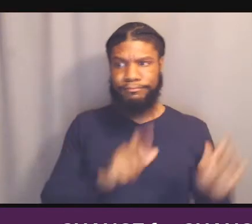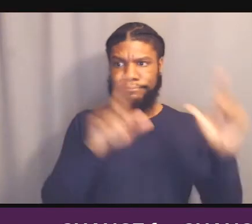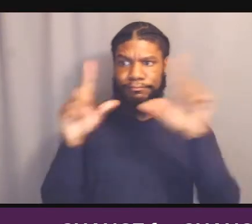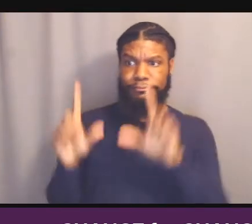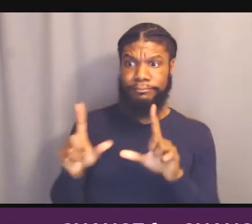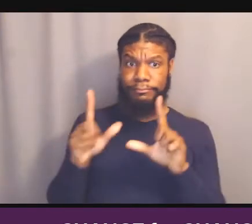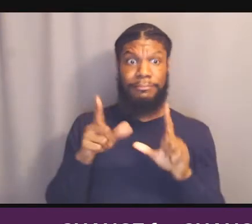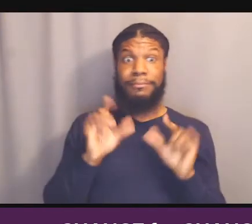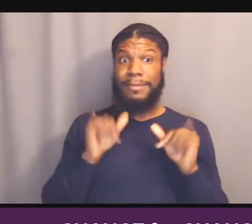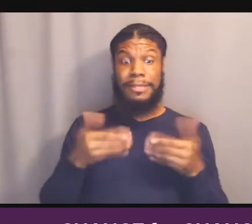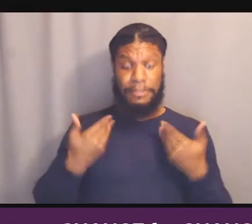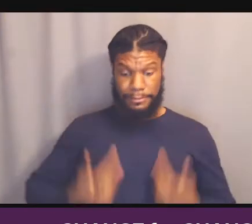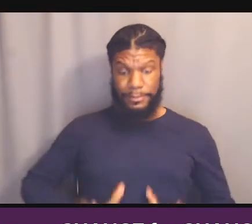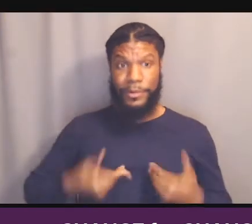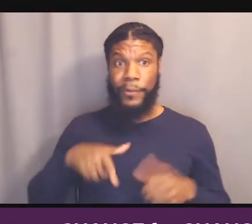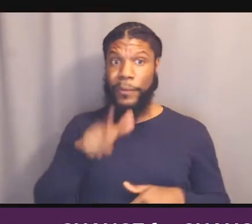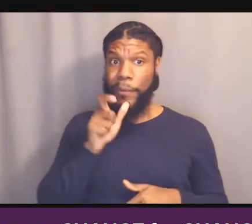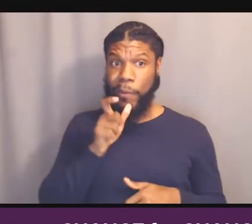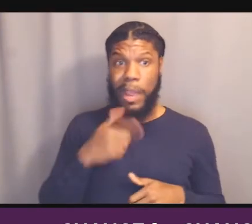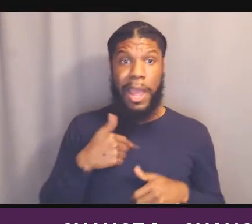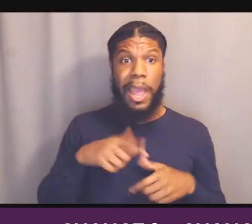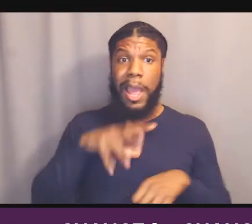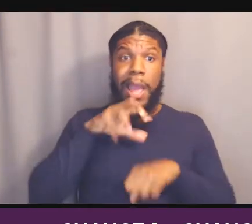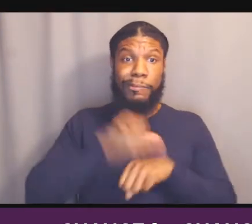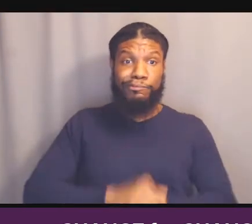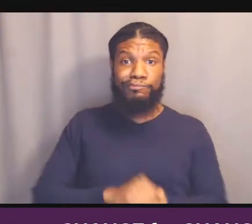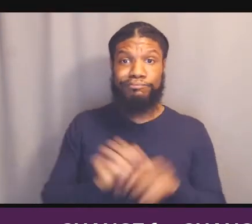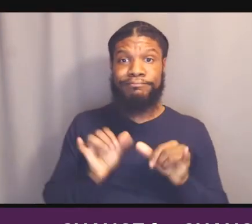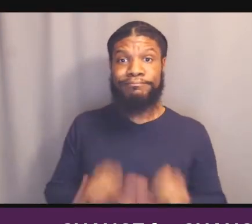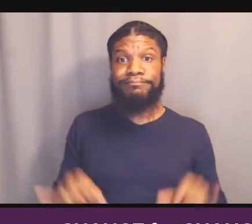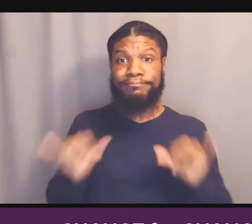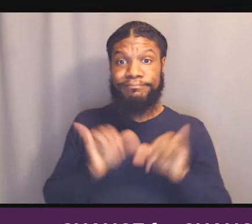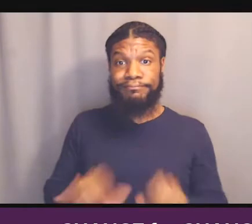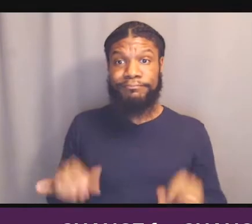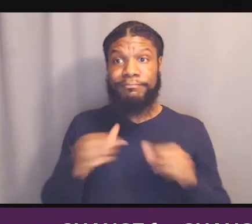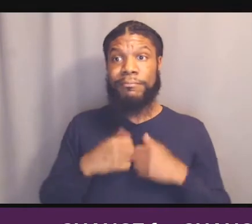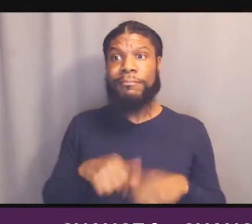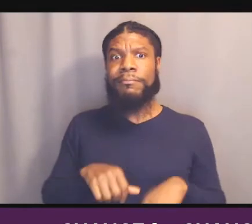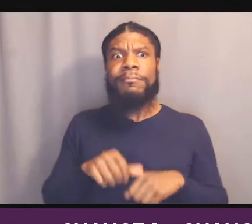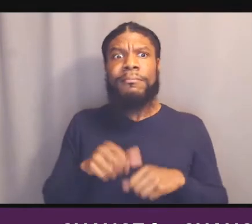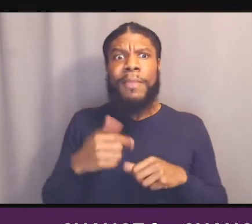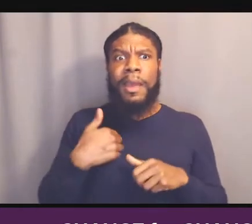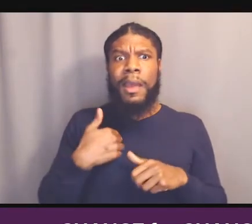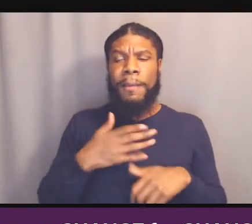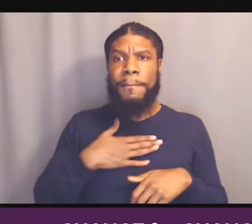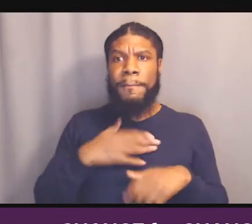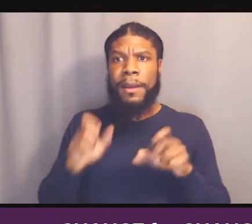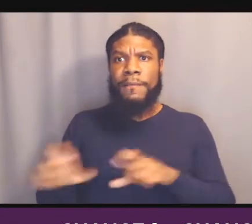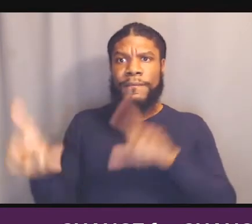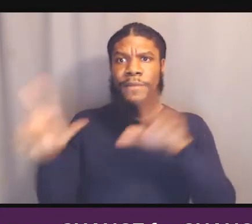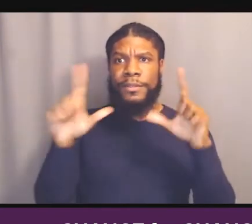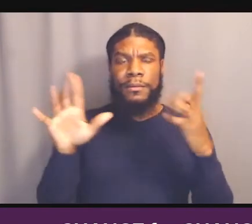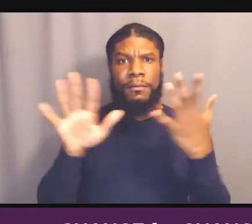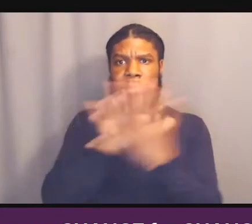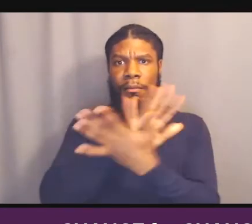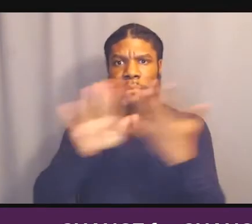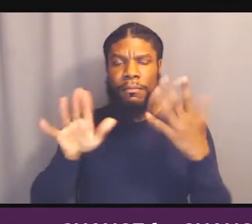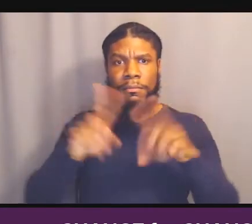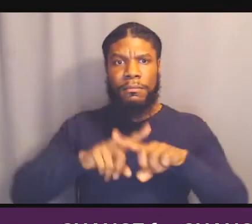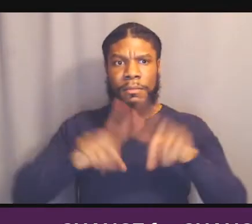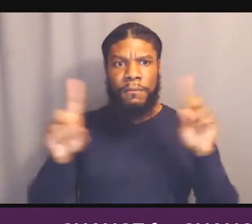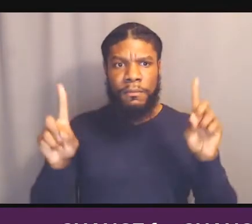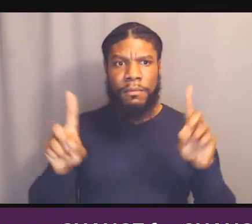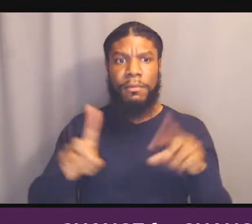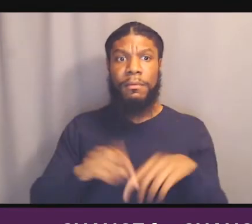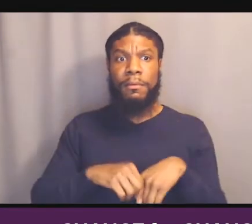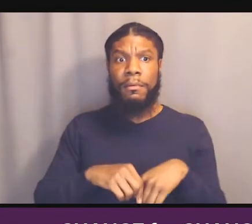faces because now you've become familiar looking at feet. Oh, God. So now, You don't even look for stuff on the top